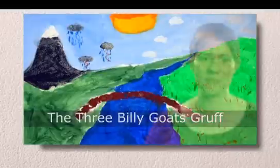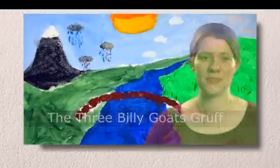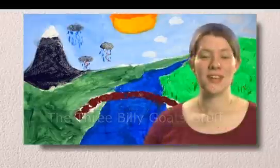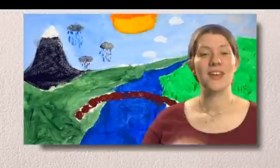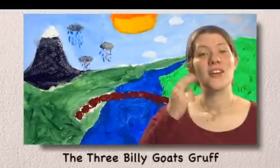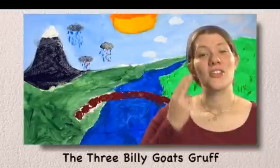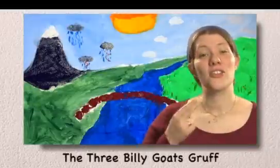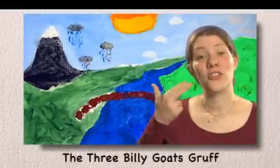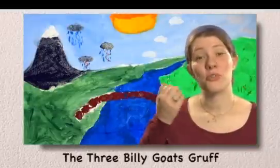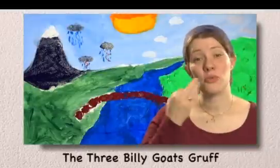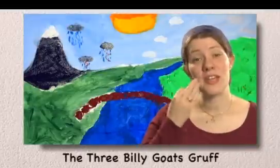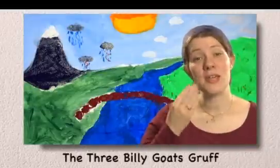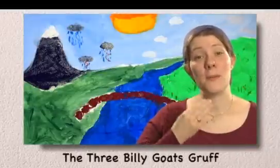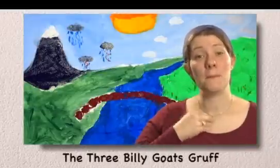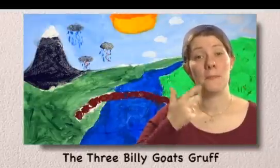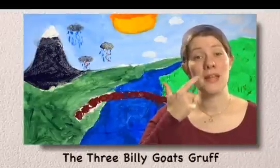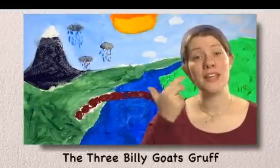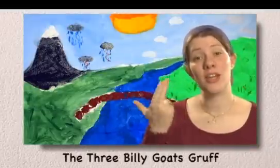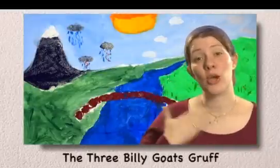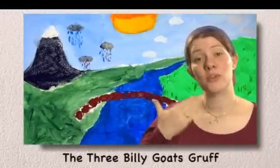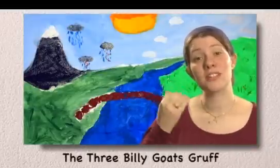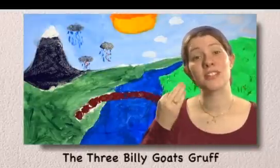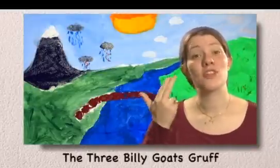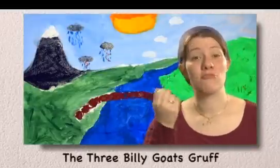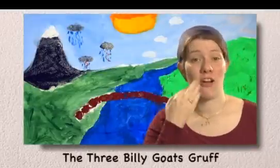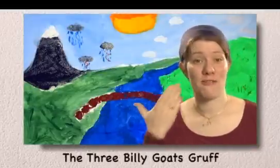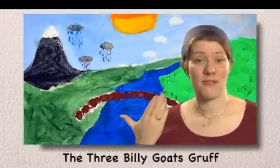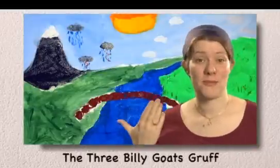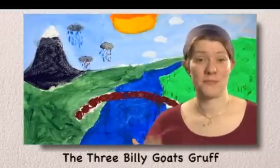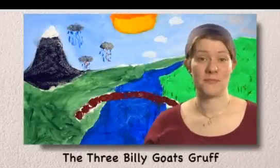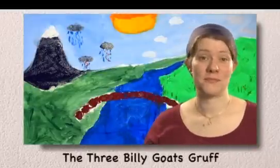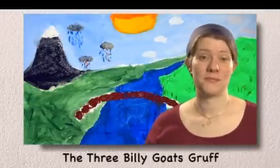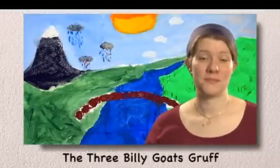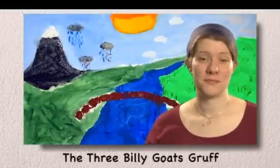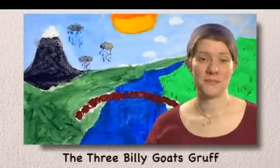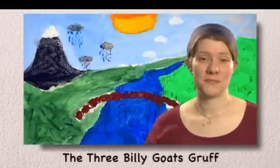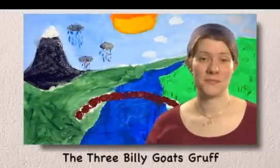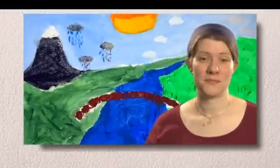The Three Billy Goats Gruff